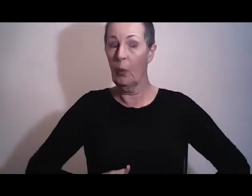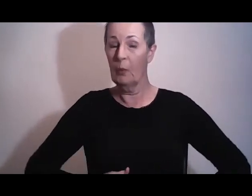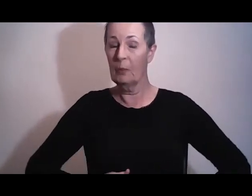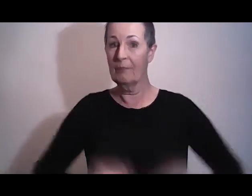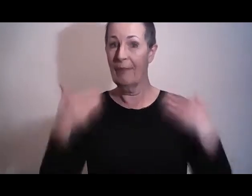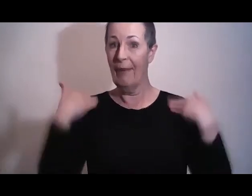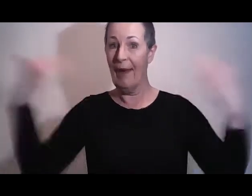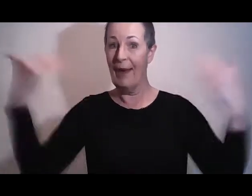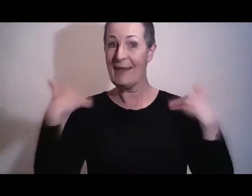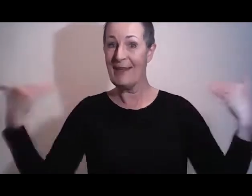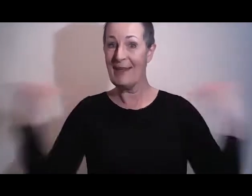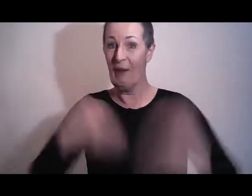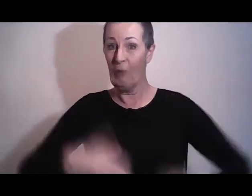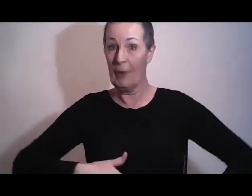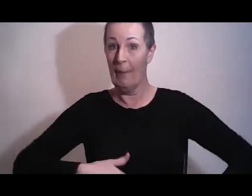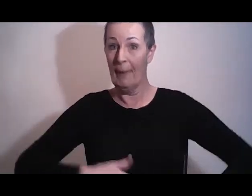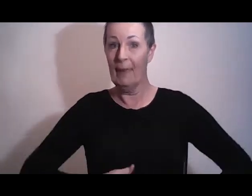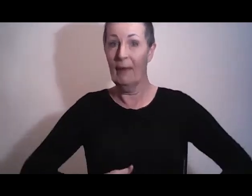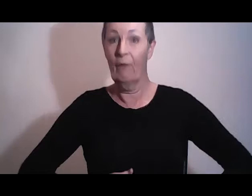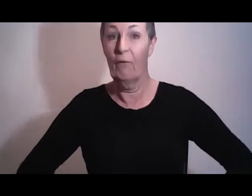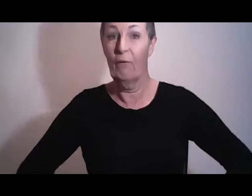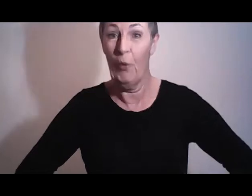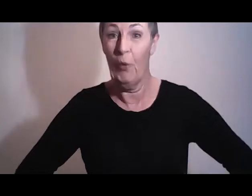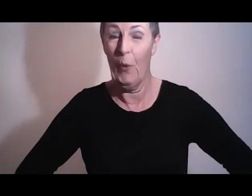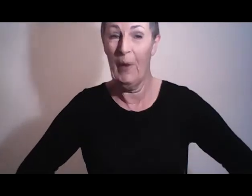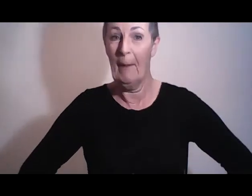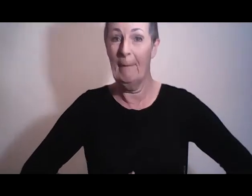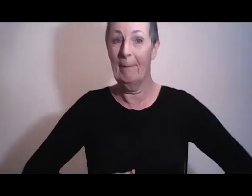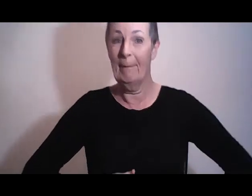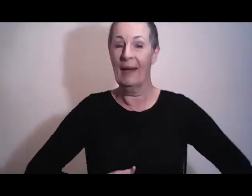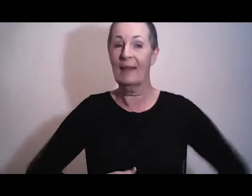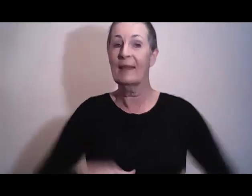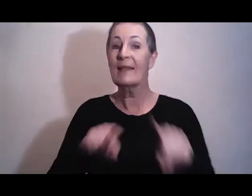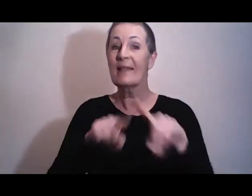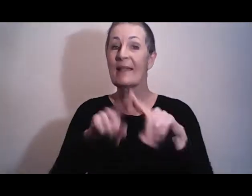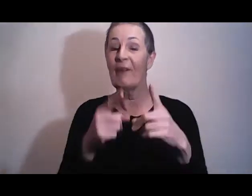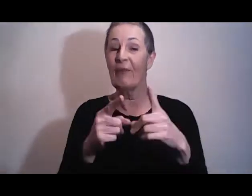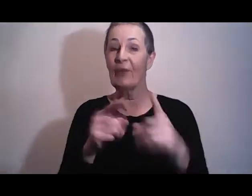belly when you're sitting down. It's not the same when you're standing up.